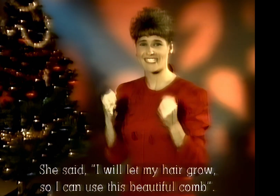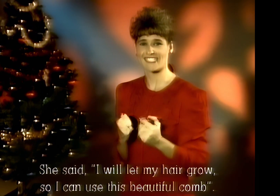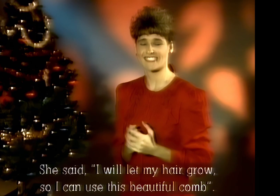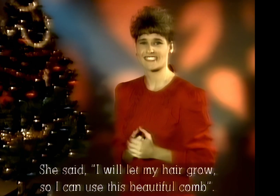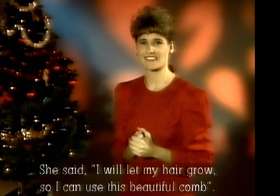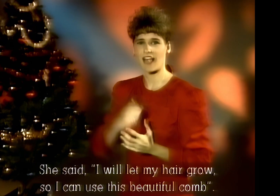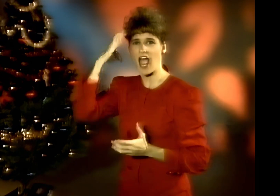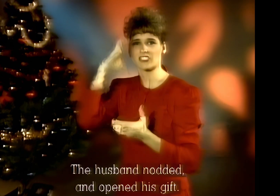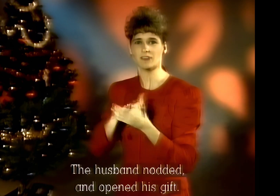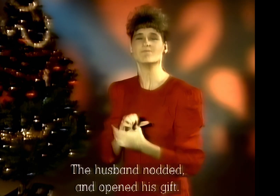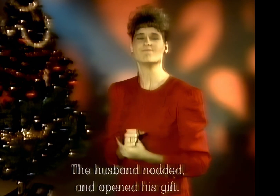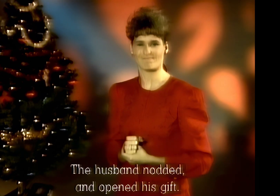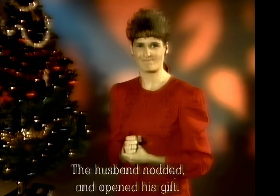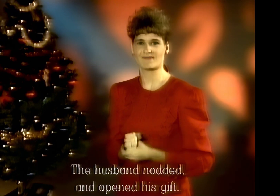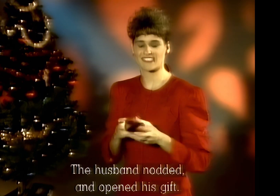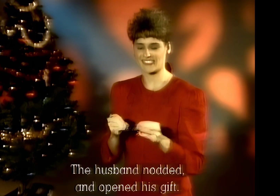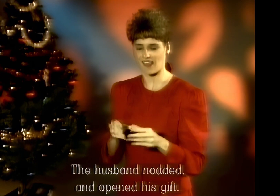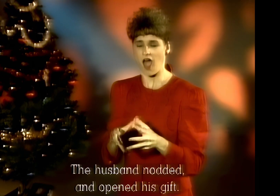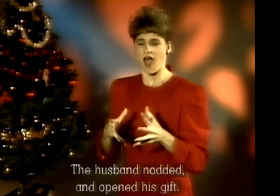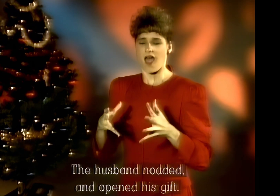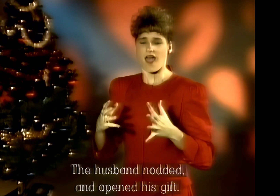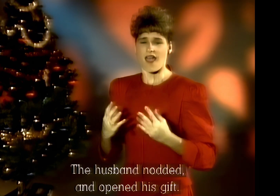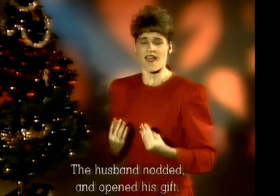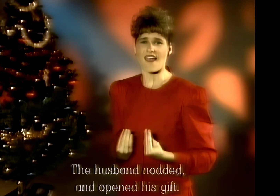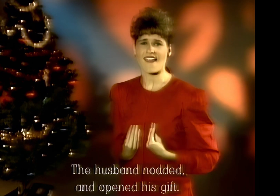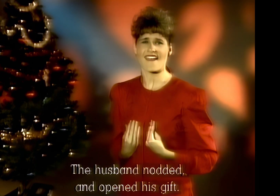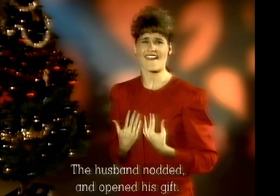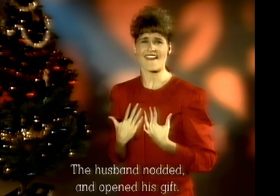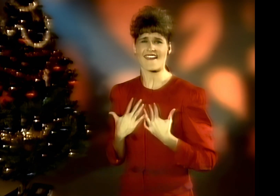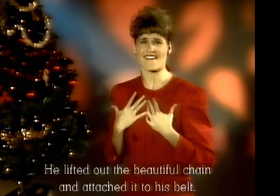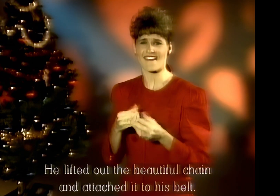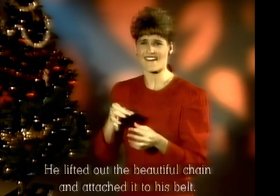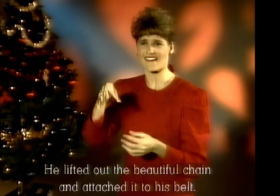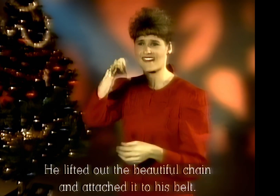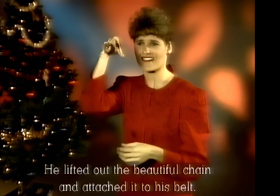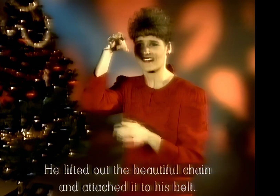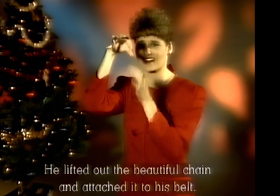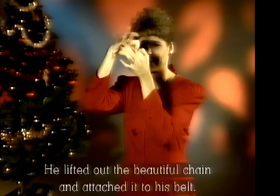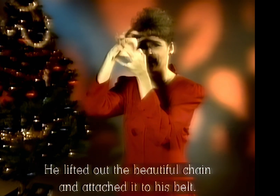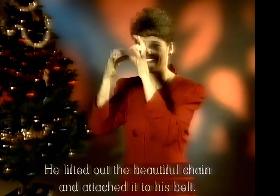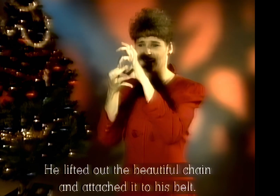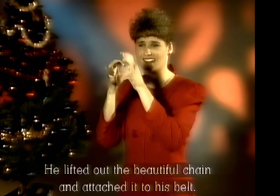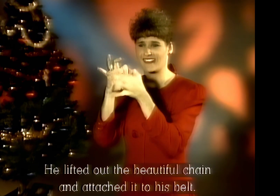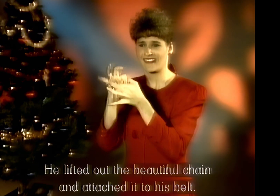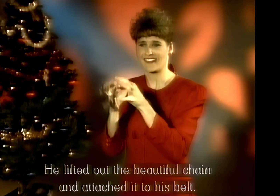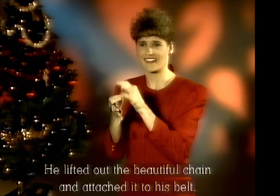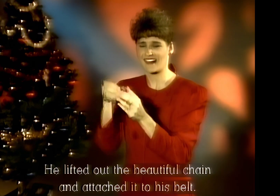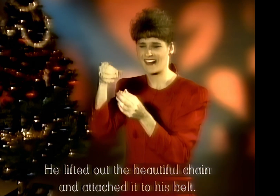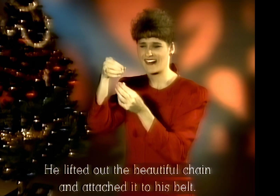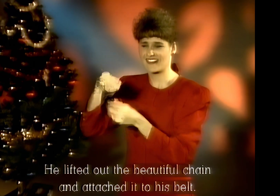use these beautiful combs." And the husband, he nodded his head and opened his gift. And he looked at it and